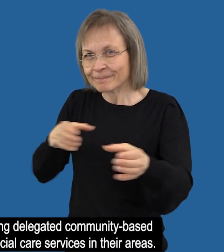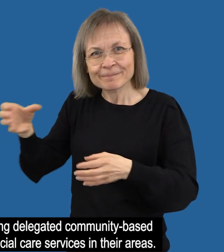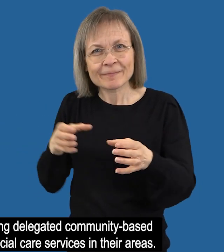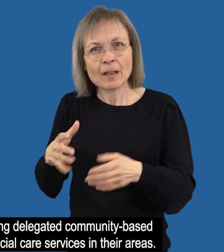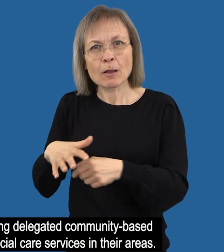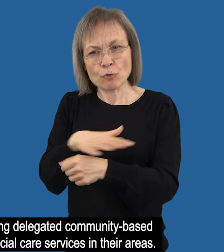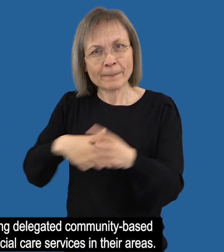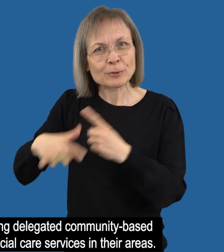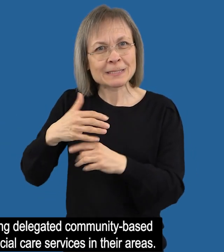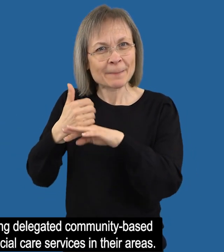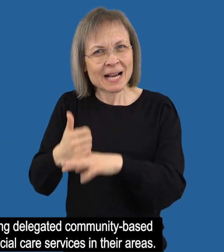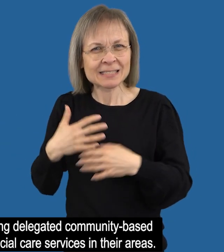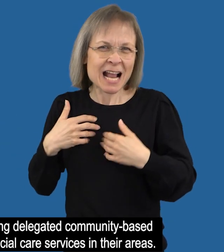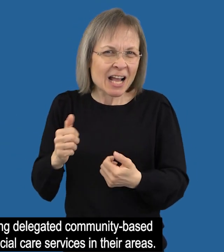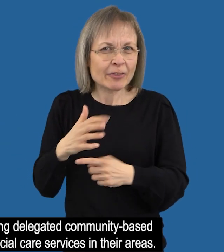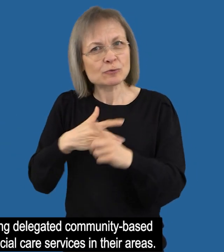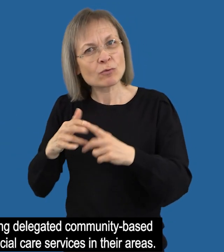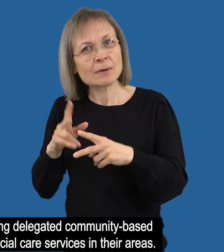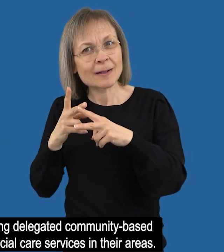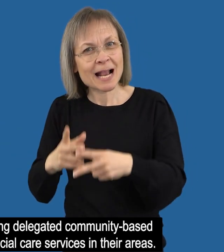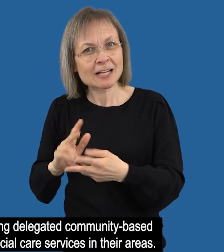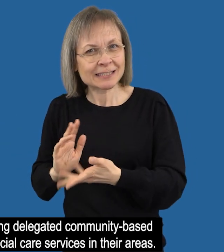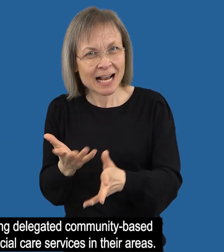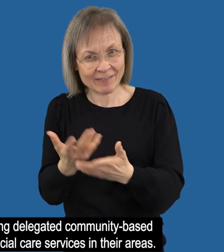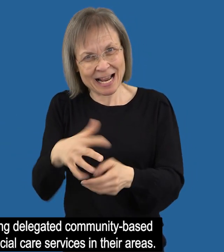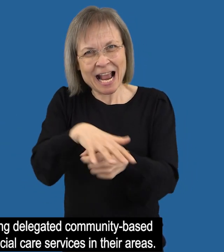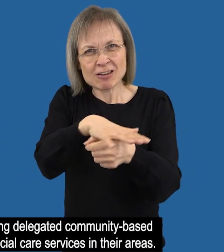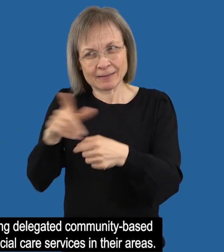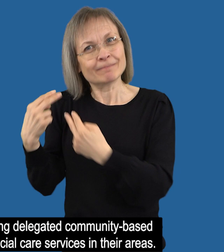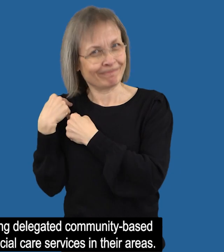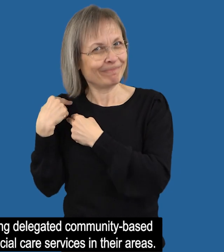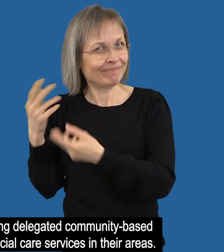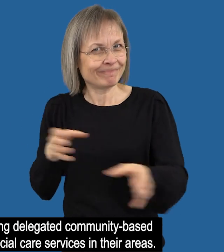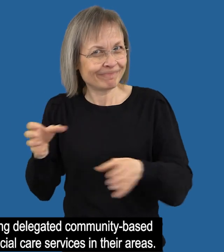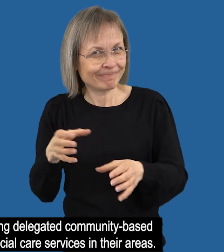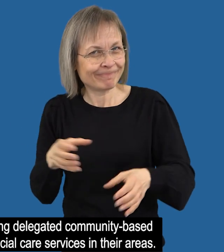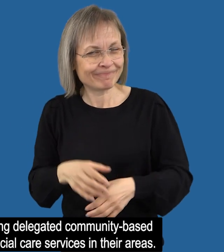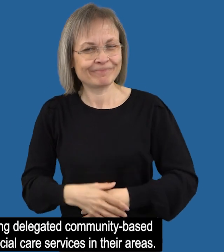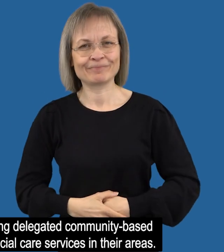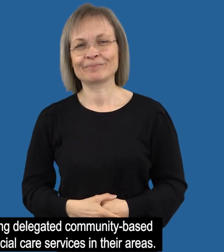commissioning delegated community-based health and social care services in their areas.